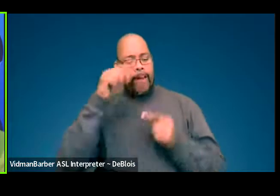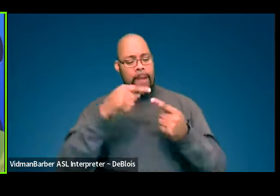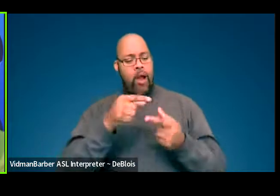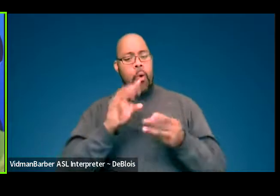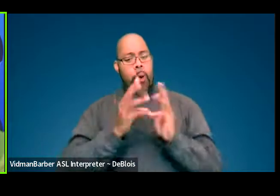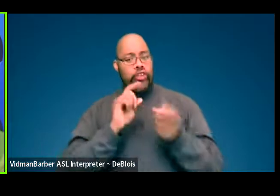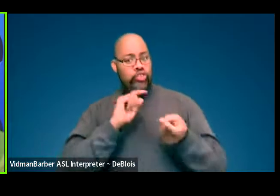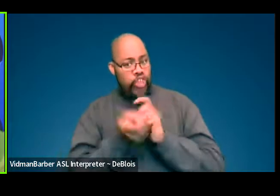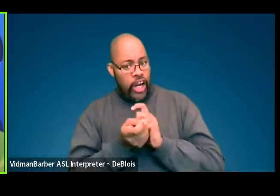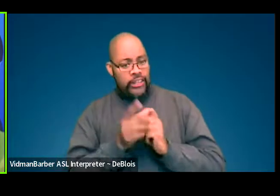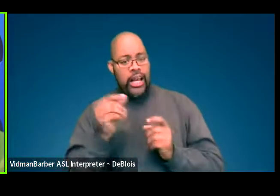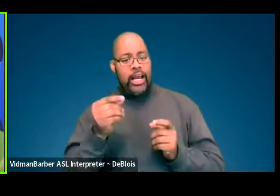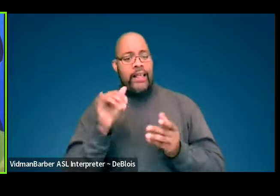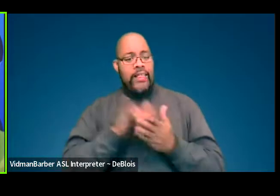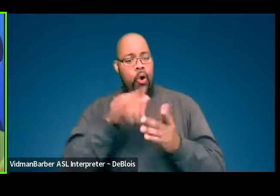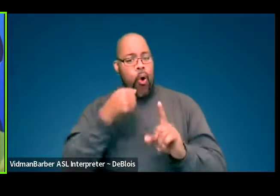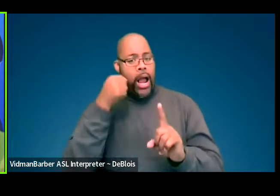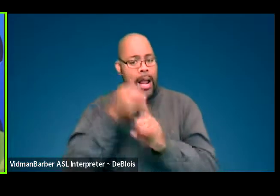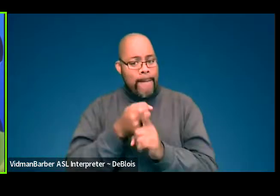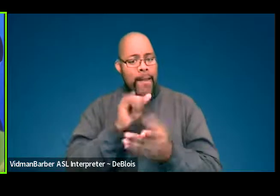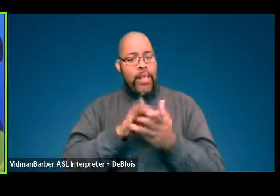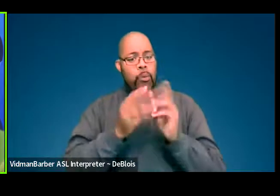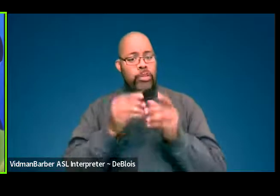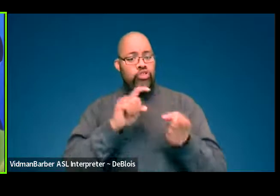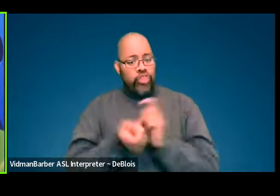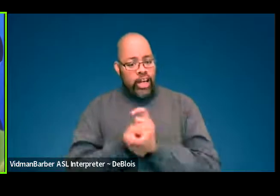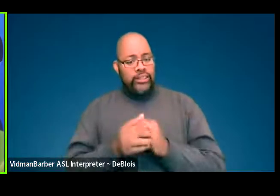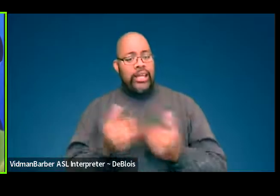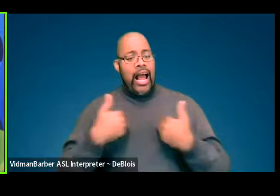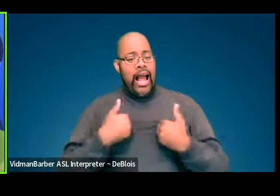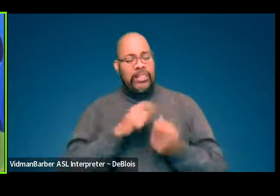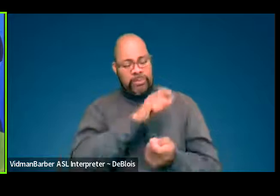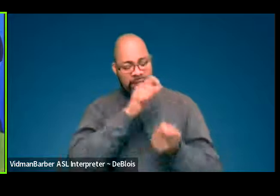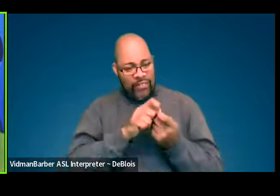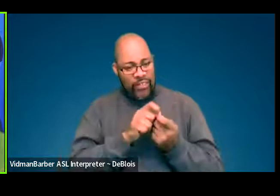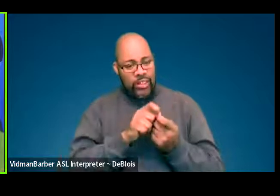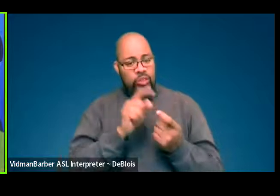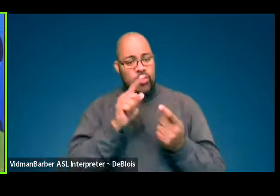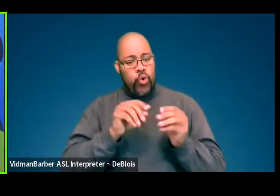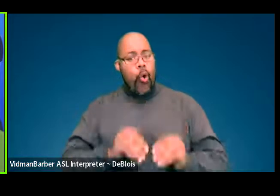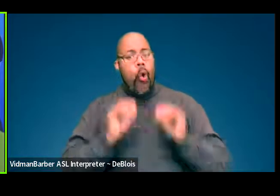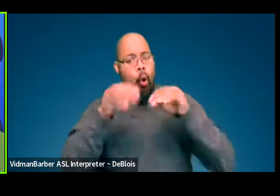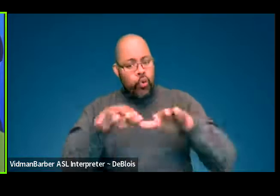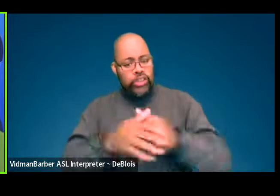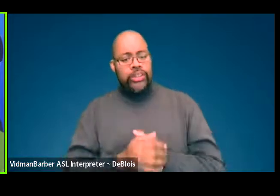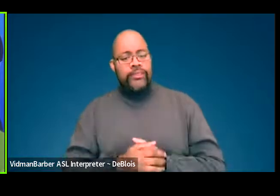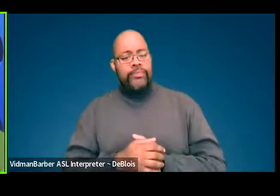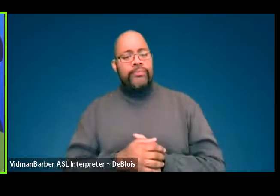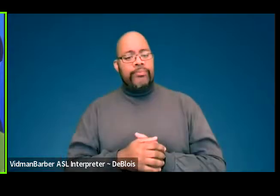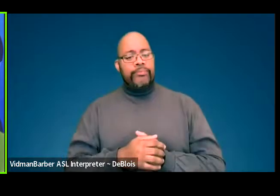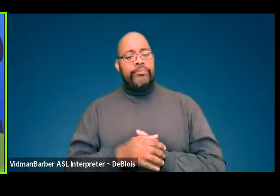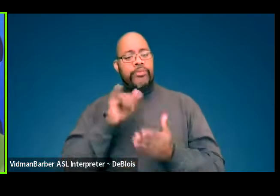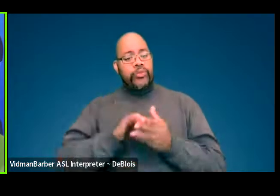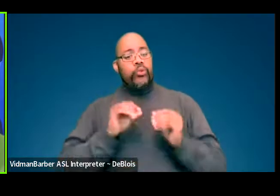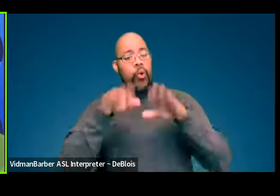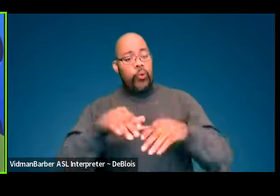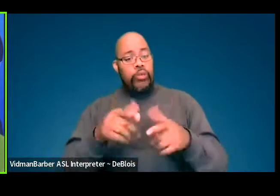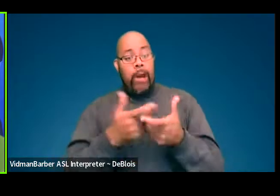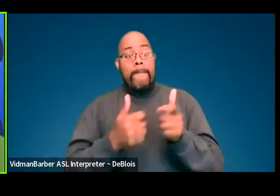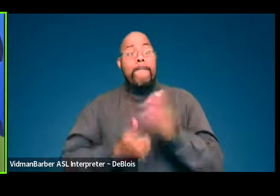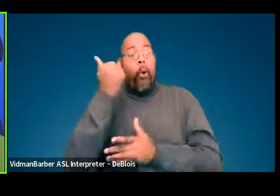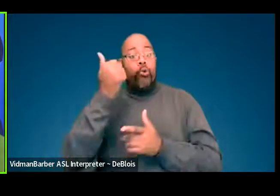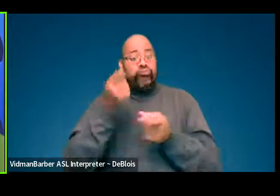climate change and all the impacts that climate change has specifically to the ocean, we know that the ocean